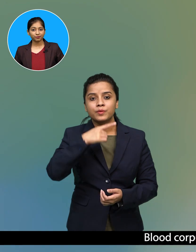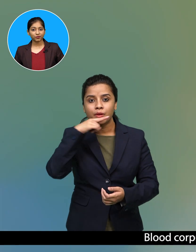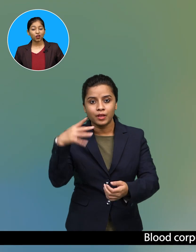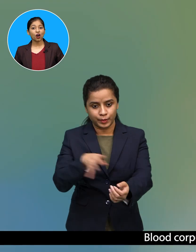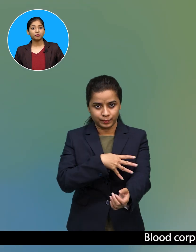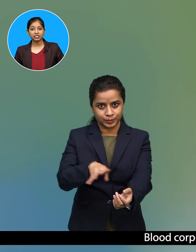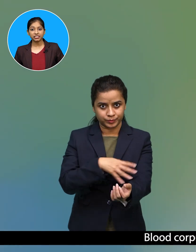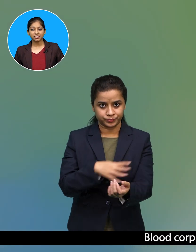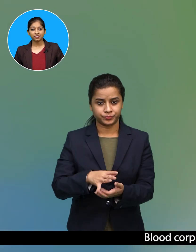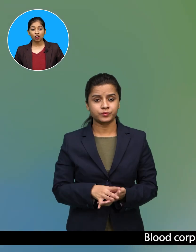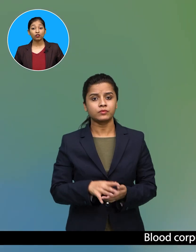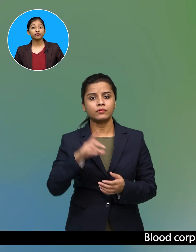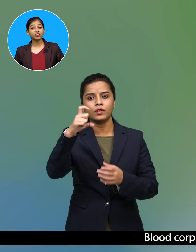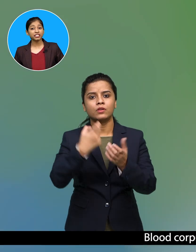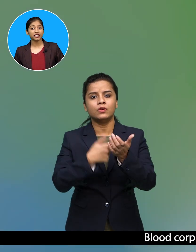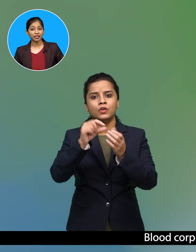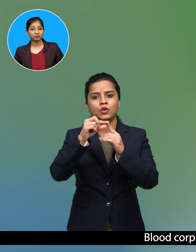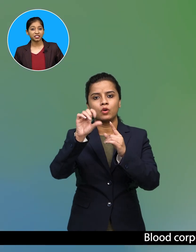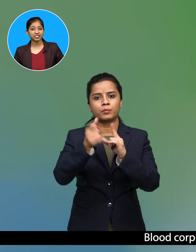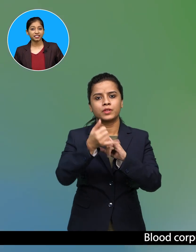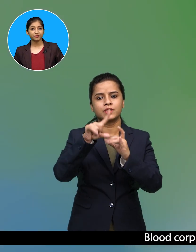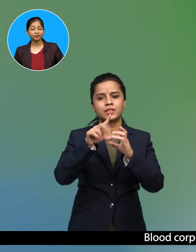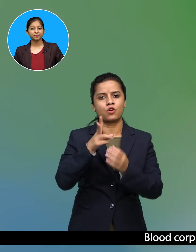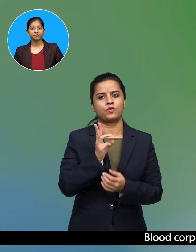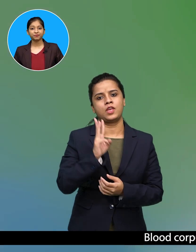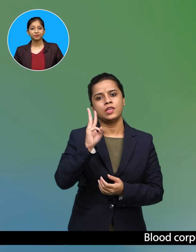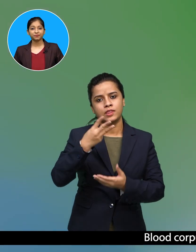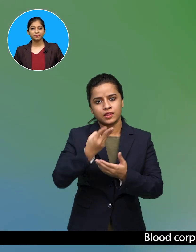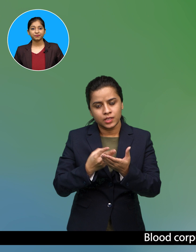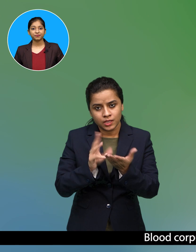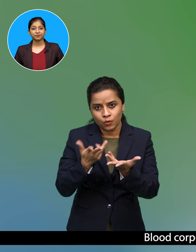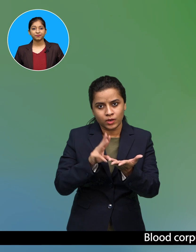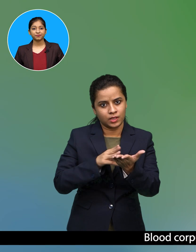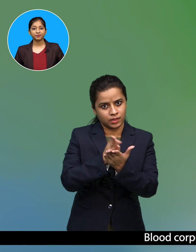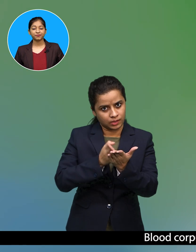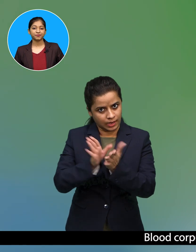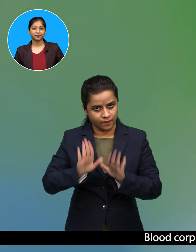Blood corpuscles are of three types: